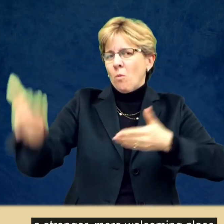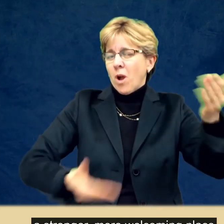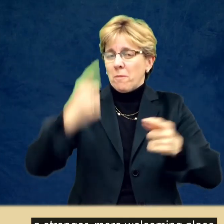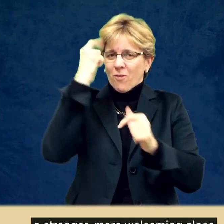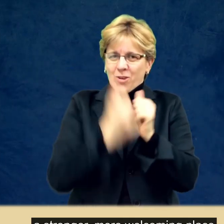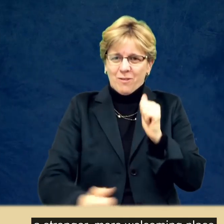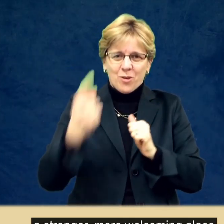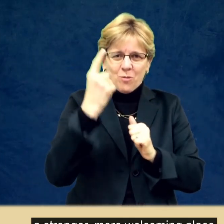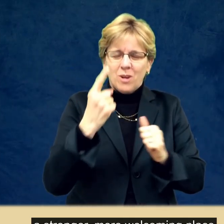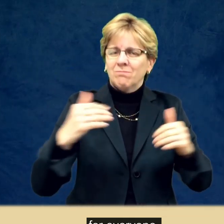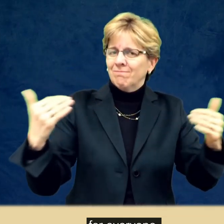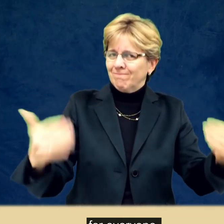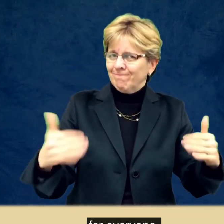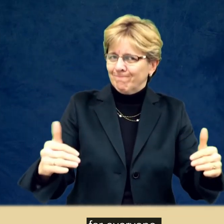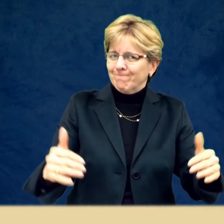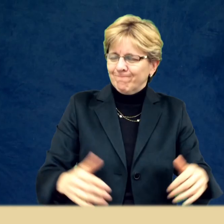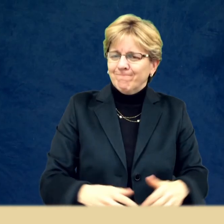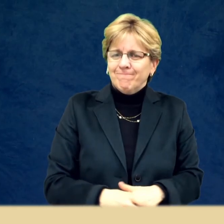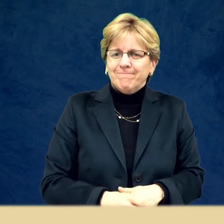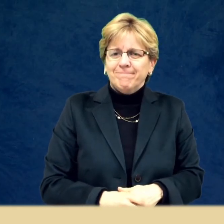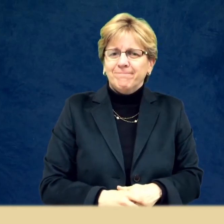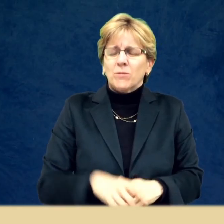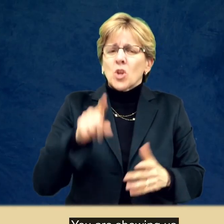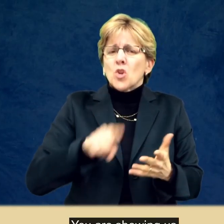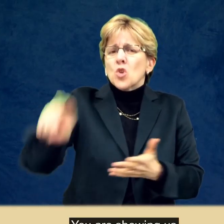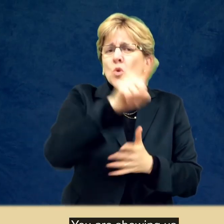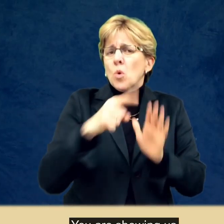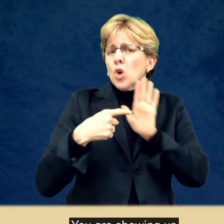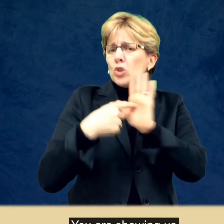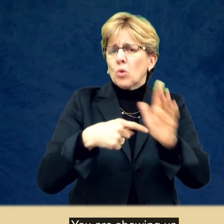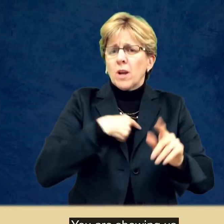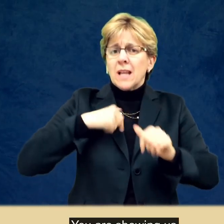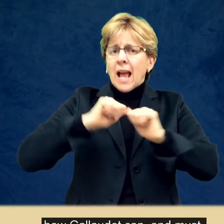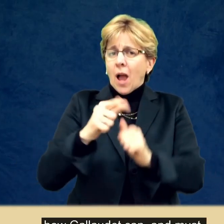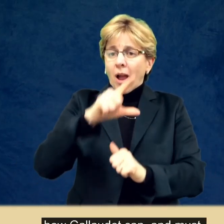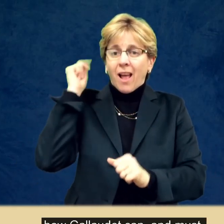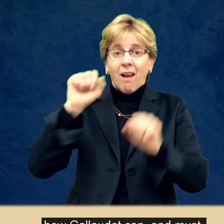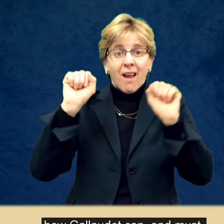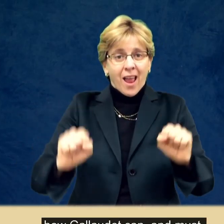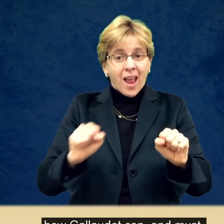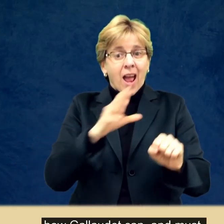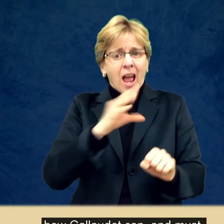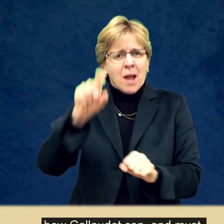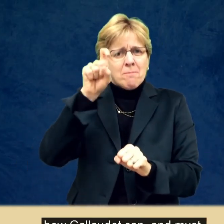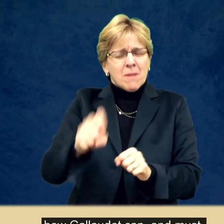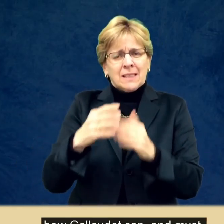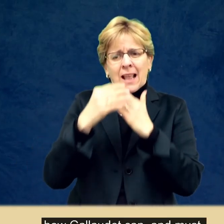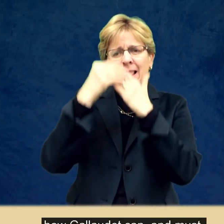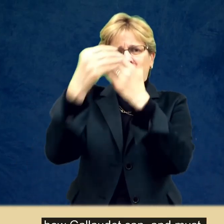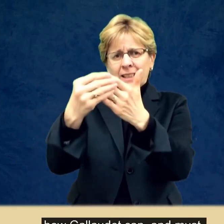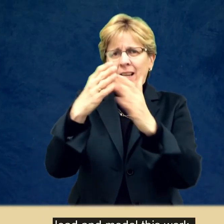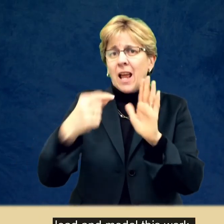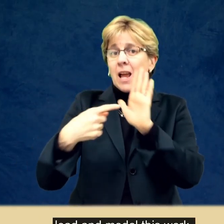welcoming place for everyone. You are showing us how Gallaudet can and must lead